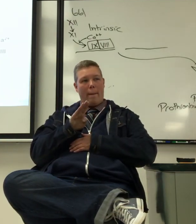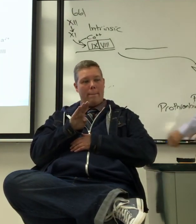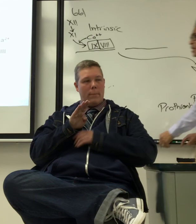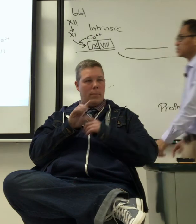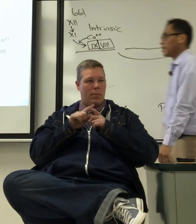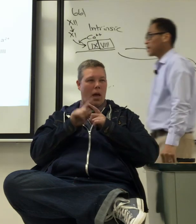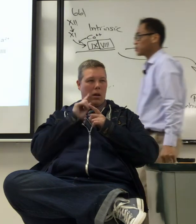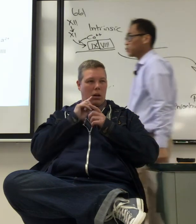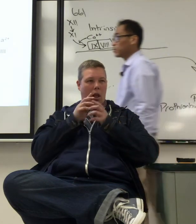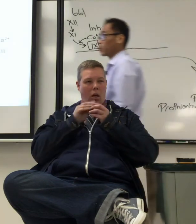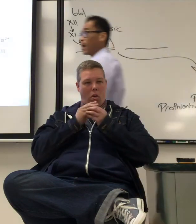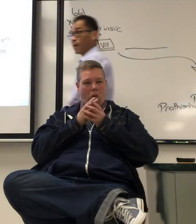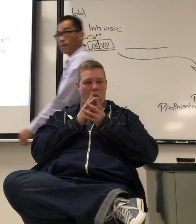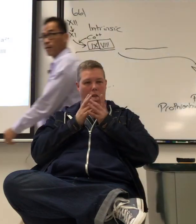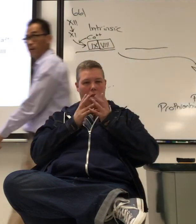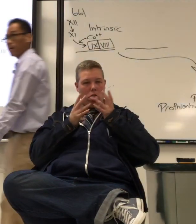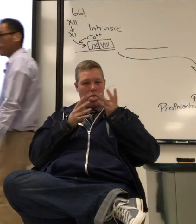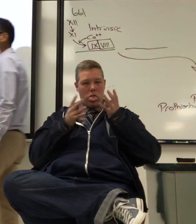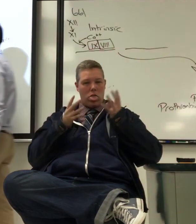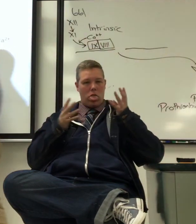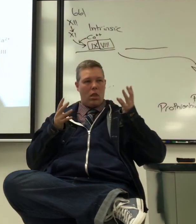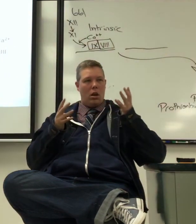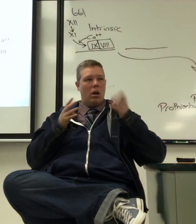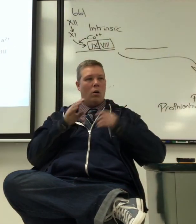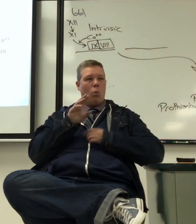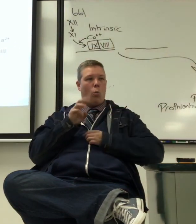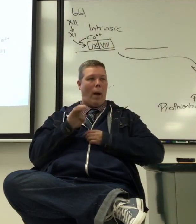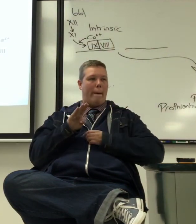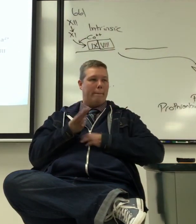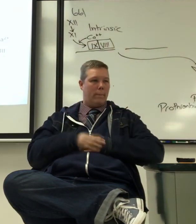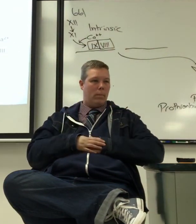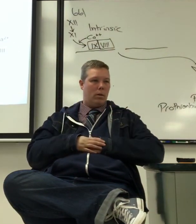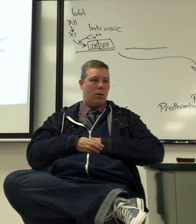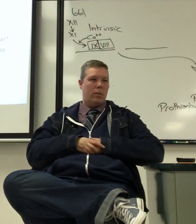blood coagulation that I showed you prior. Okay.